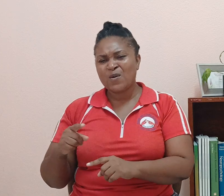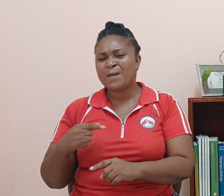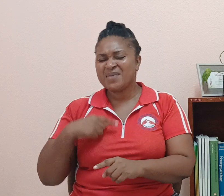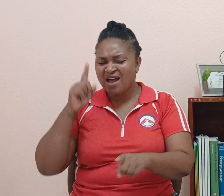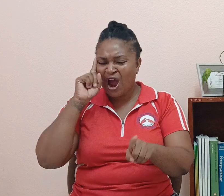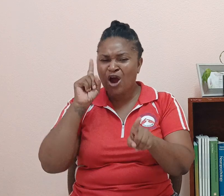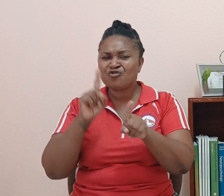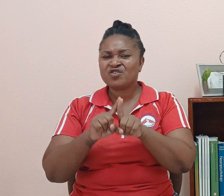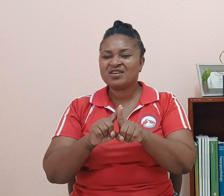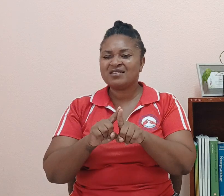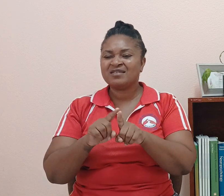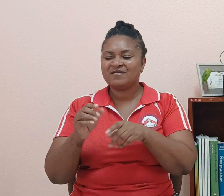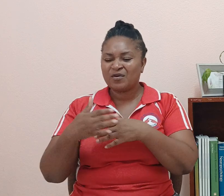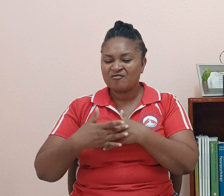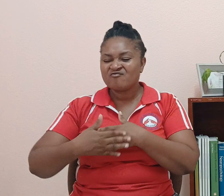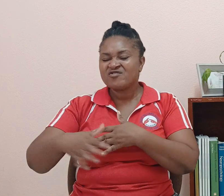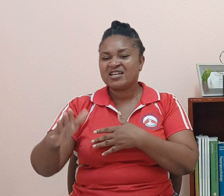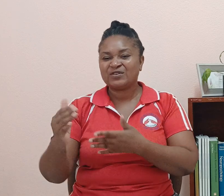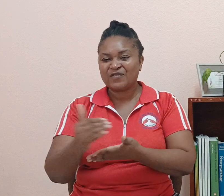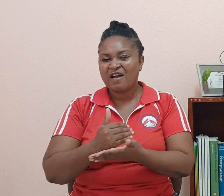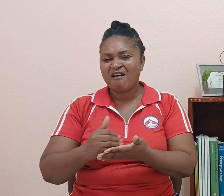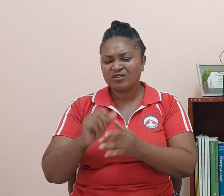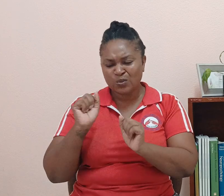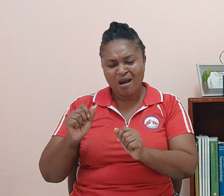the rest of the harvest season.